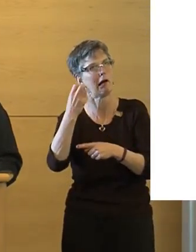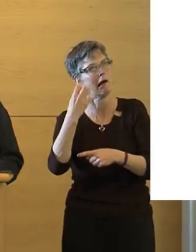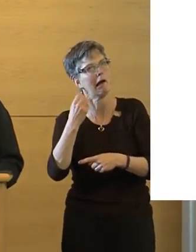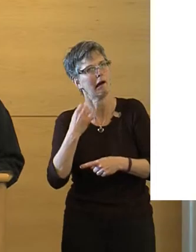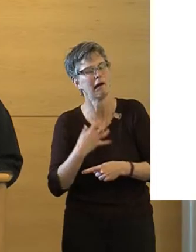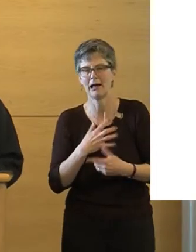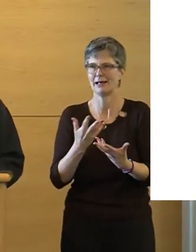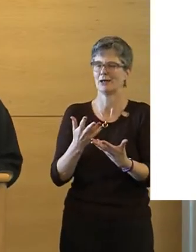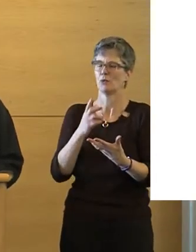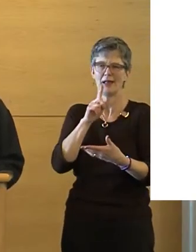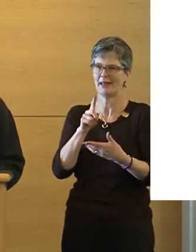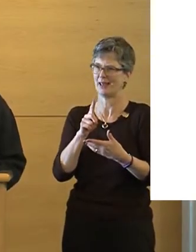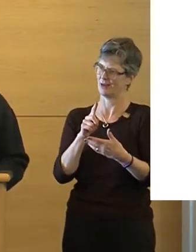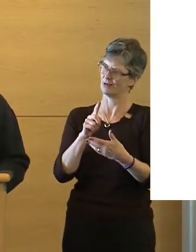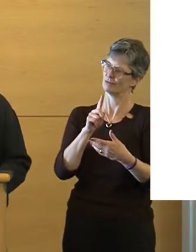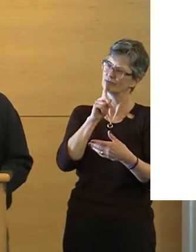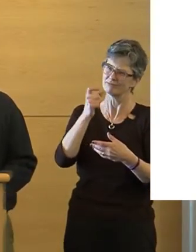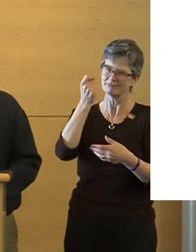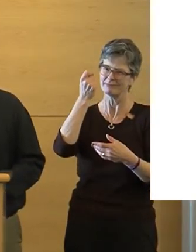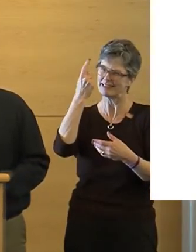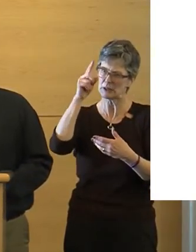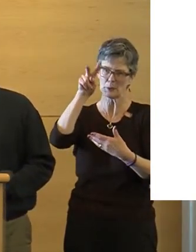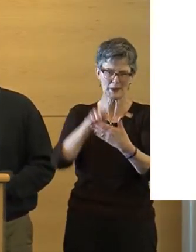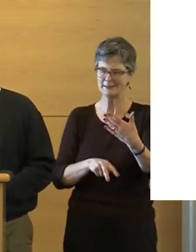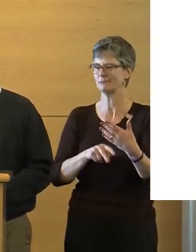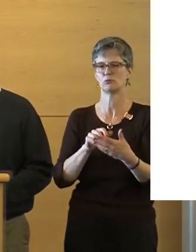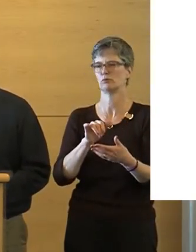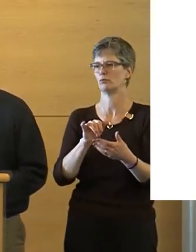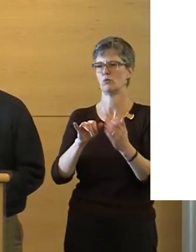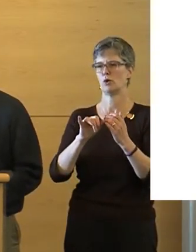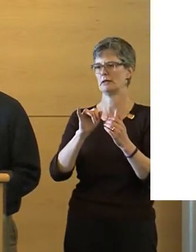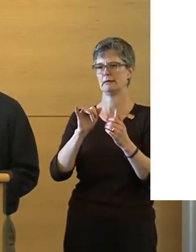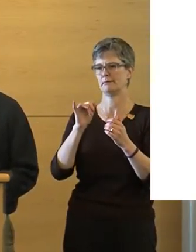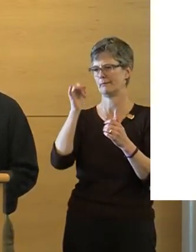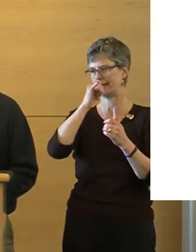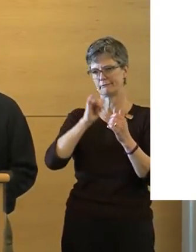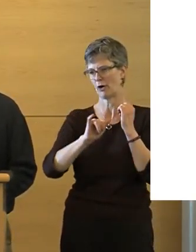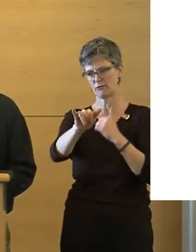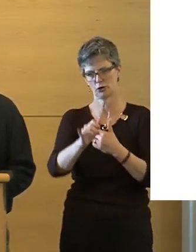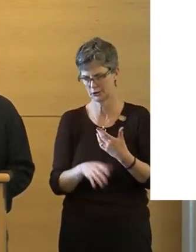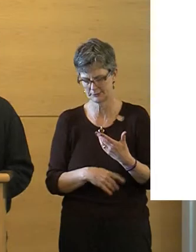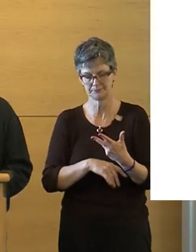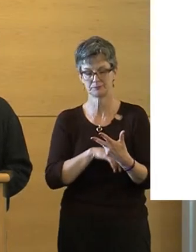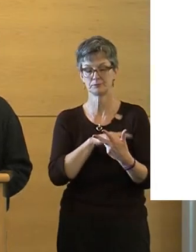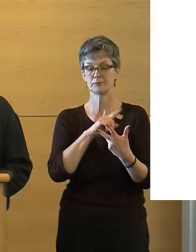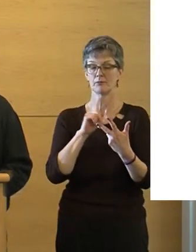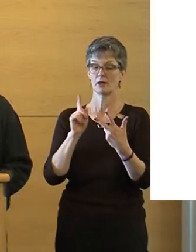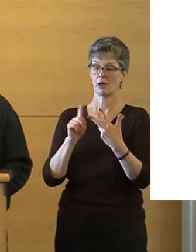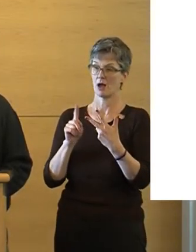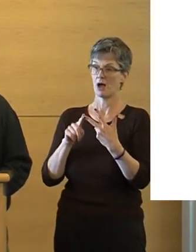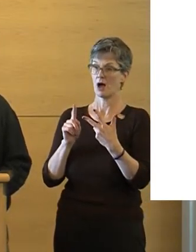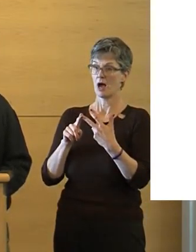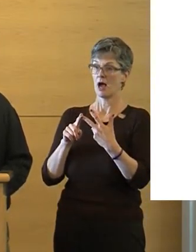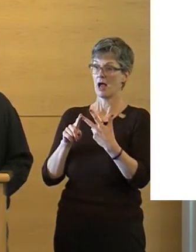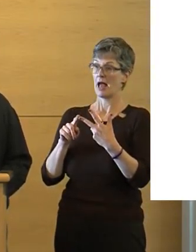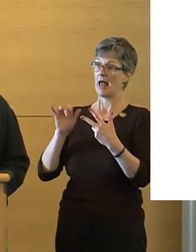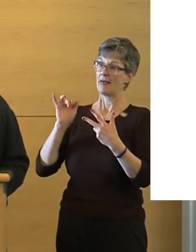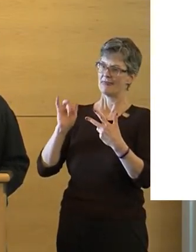of text, which is technically more accessible because it is readable text. But without structure, it's impossible to